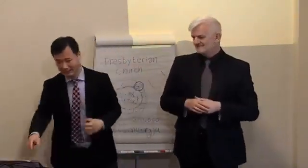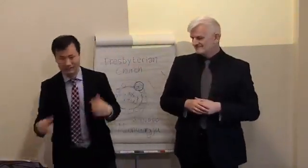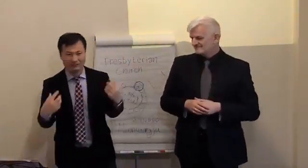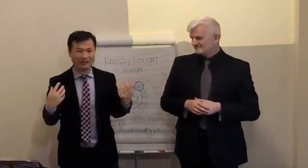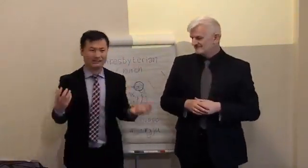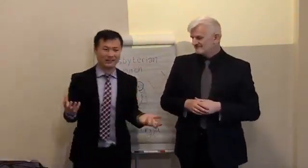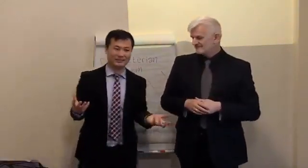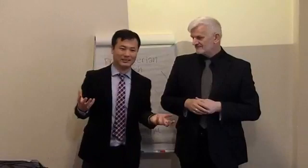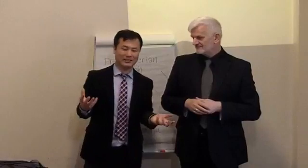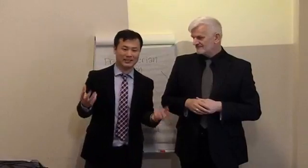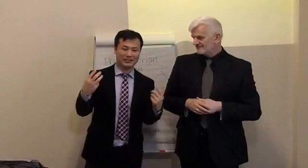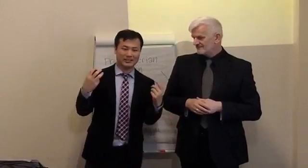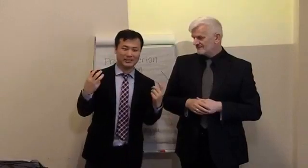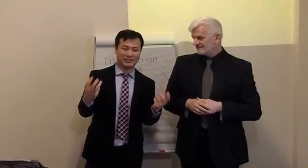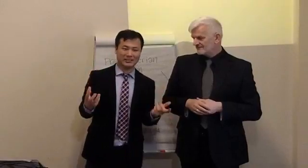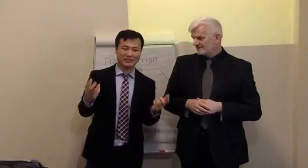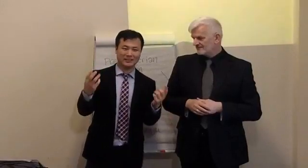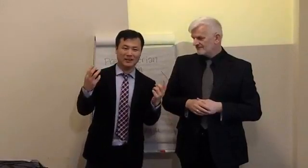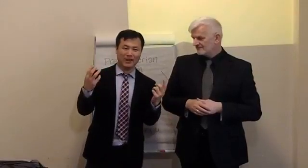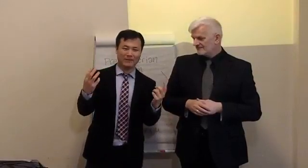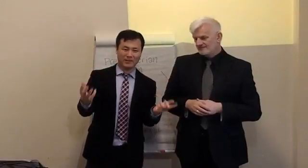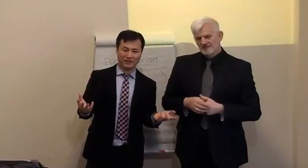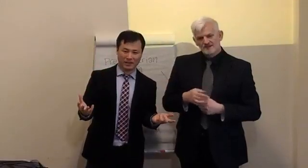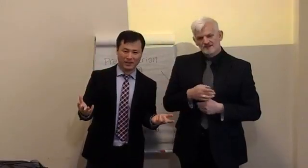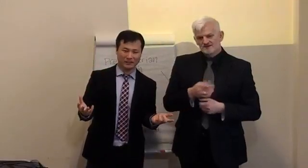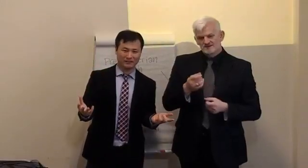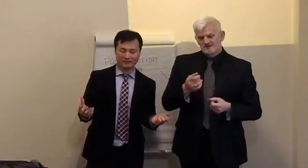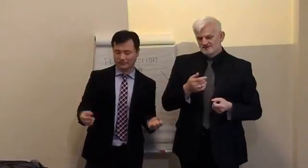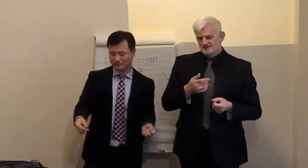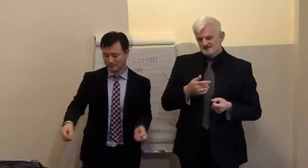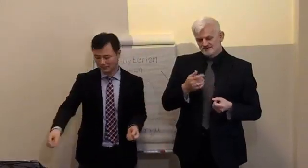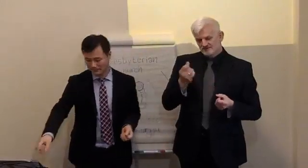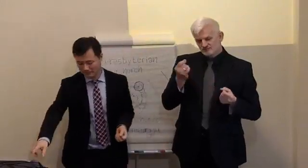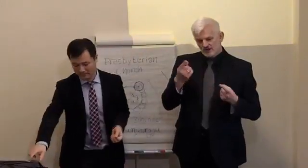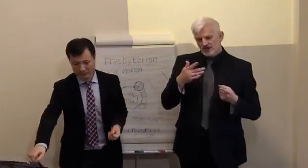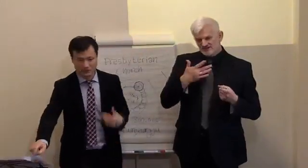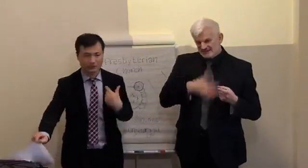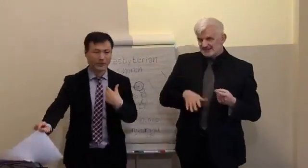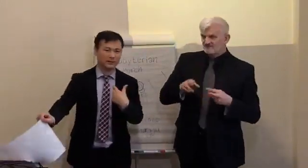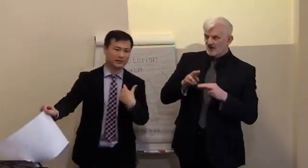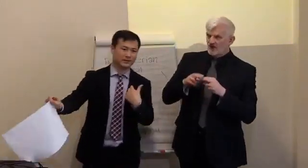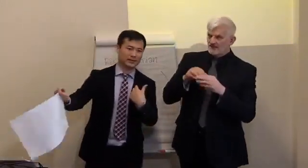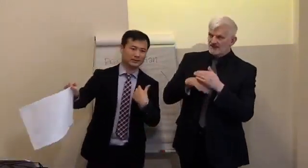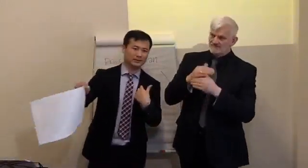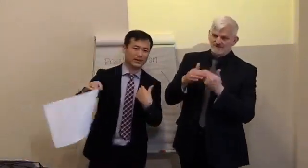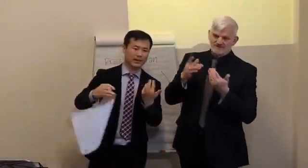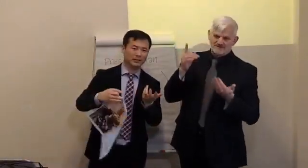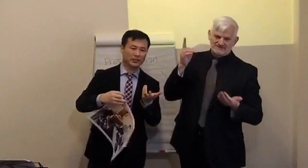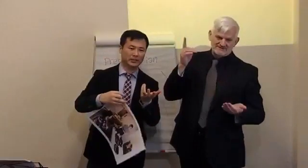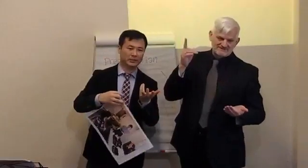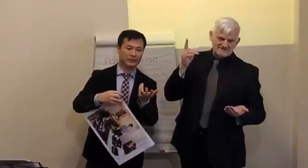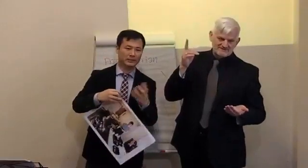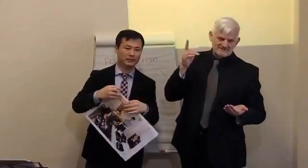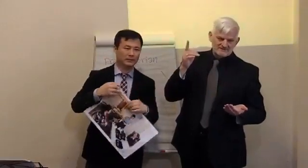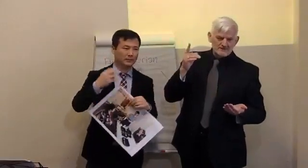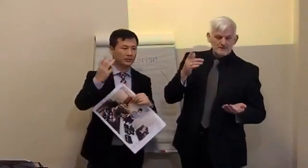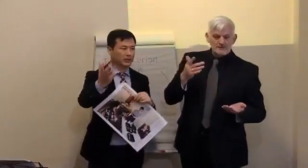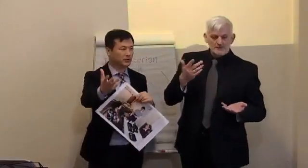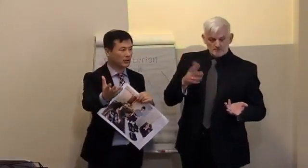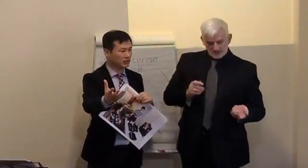She recognized that she needed Heavenly Father. She repented her sins and she received the